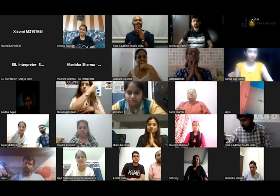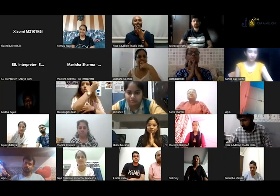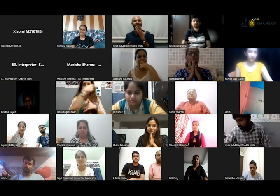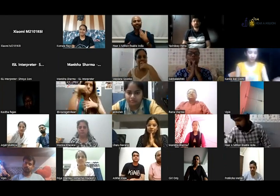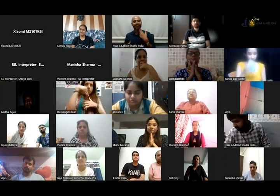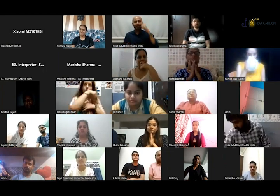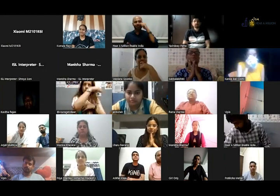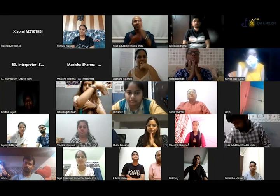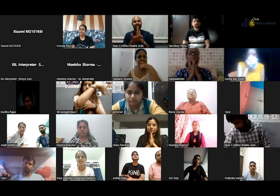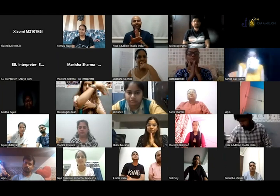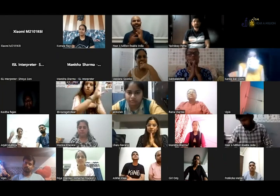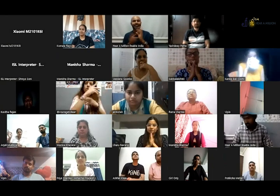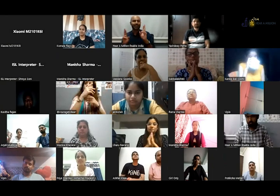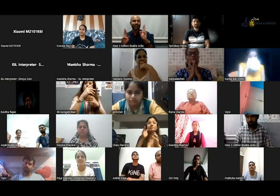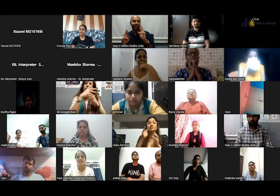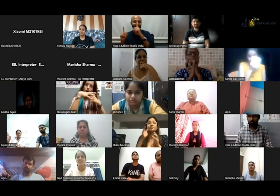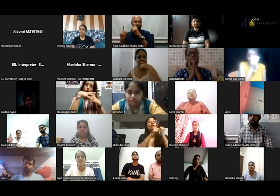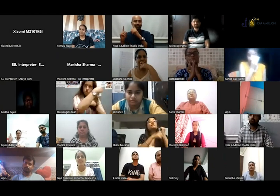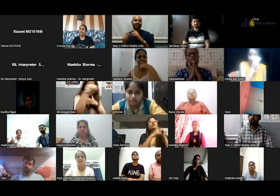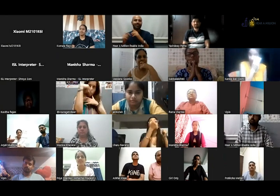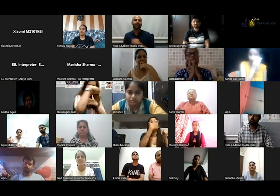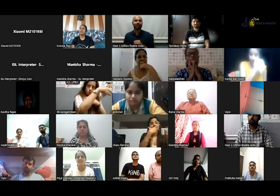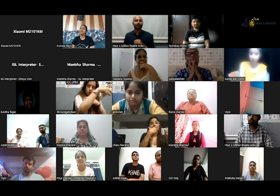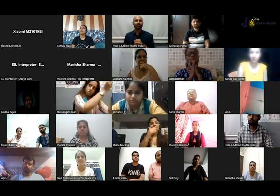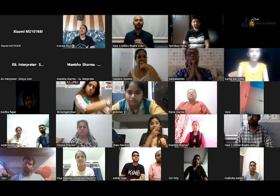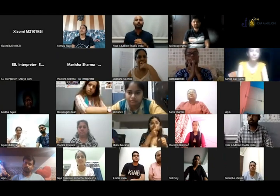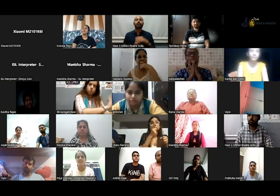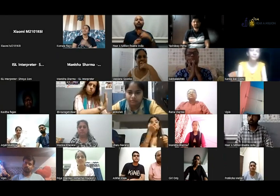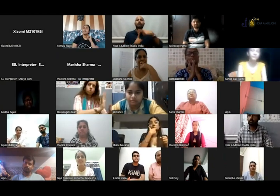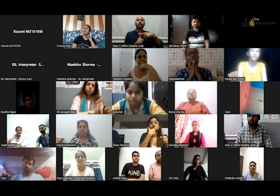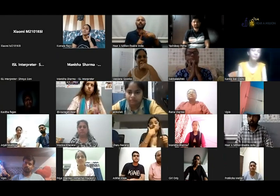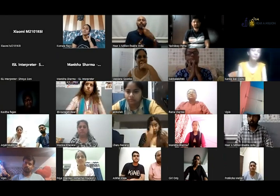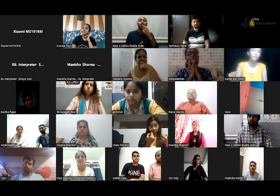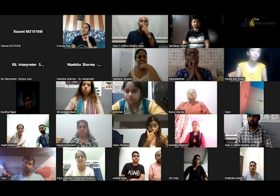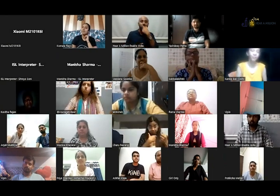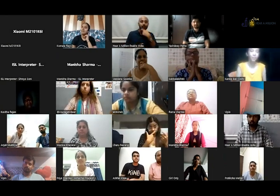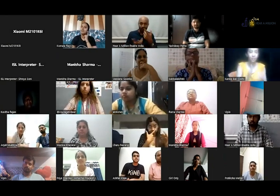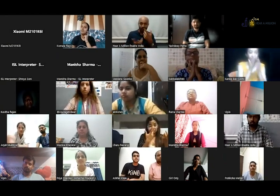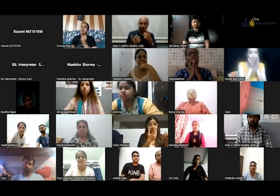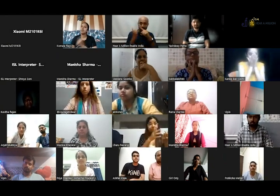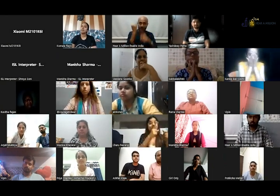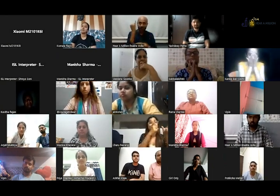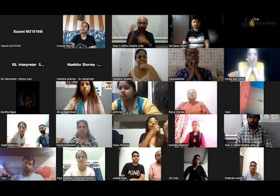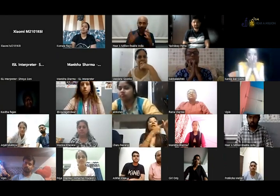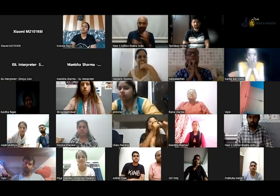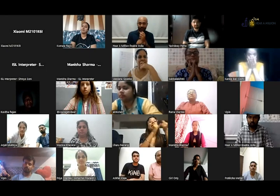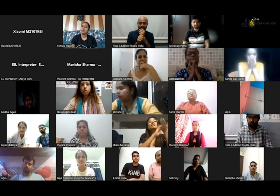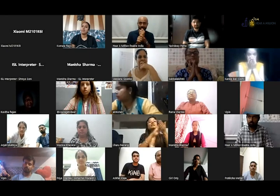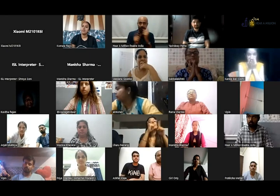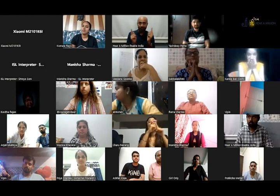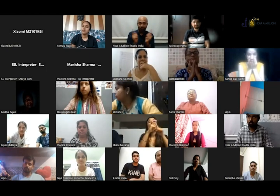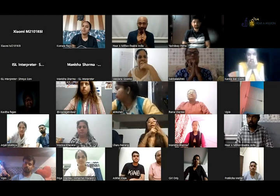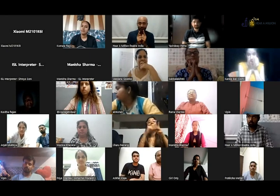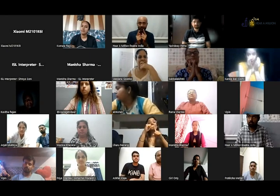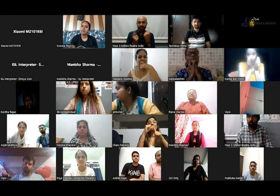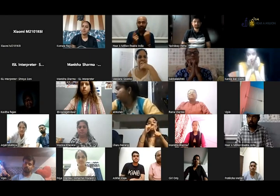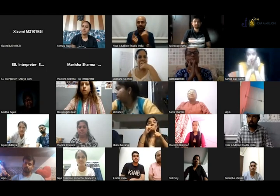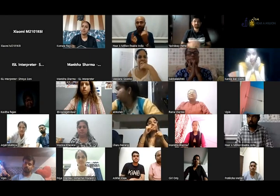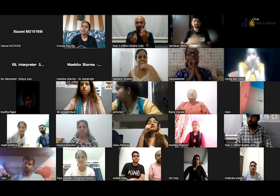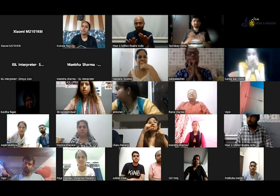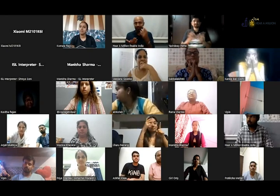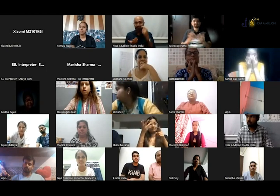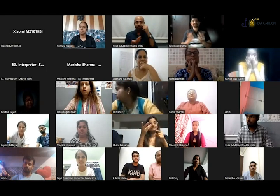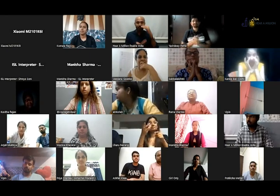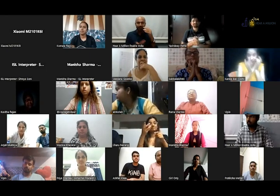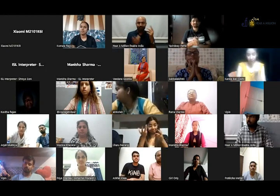And I hope that Saudamini's soul will always be happy, and she will be happy to see that we all are